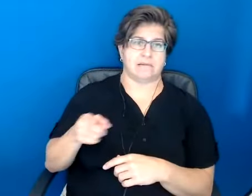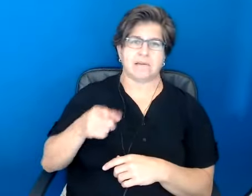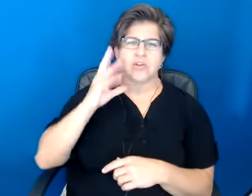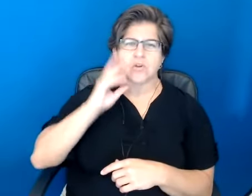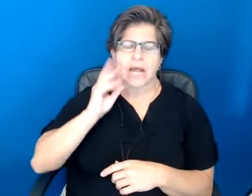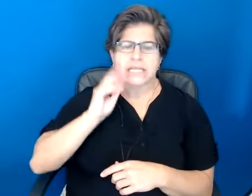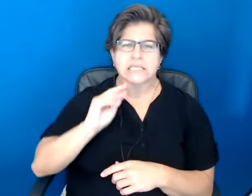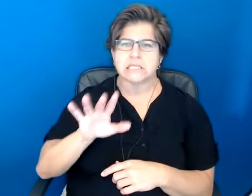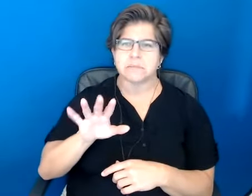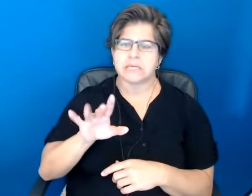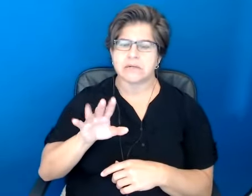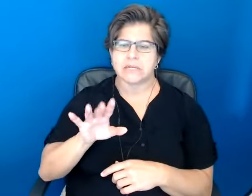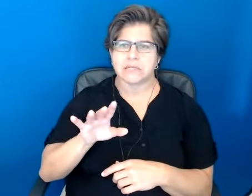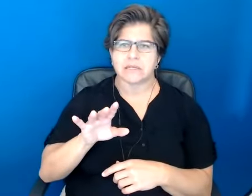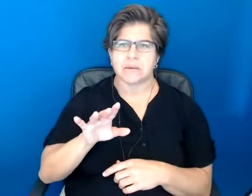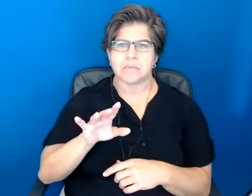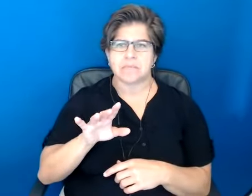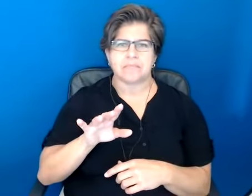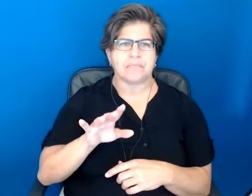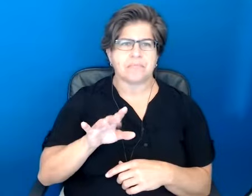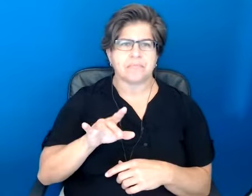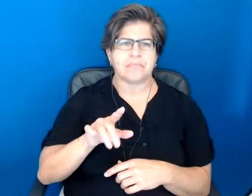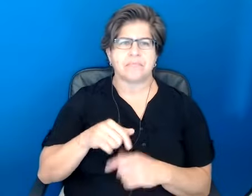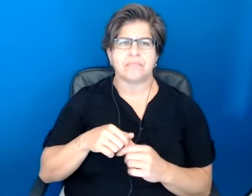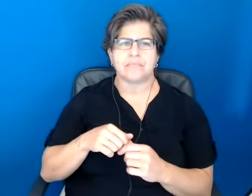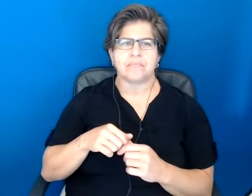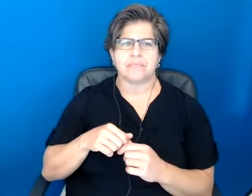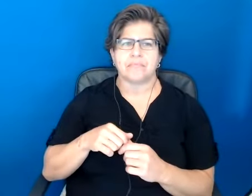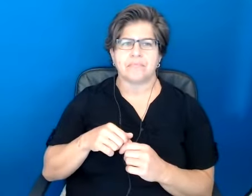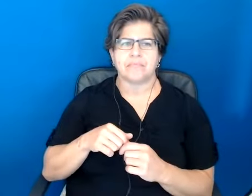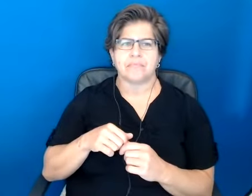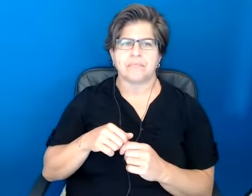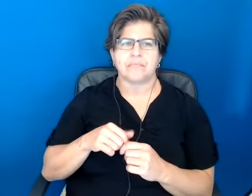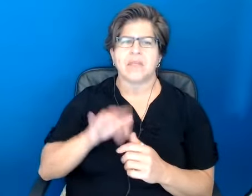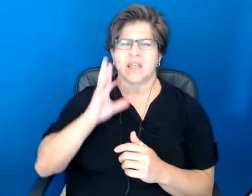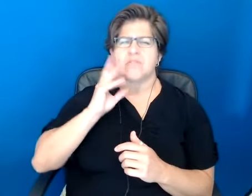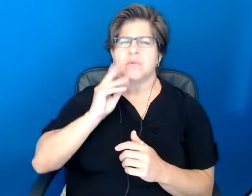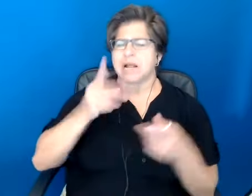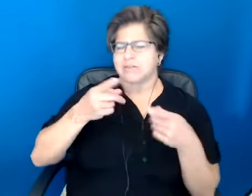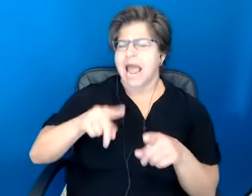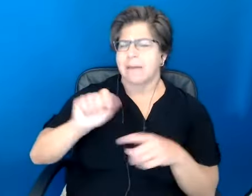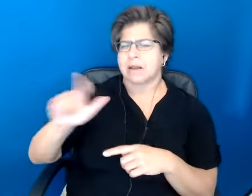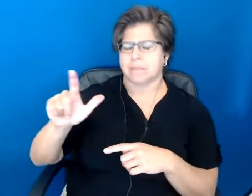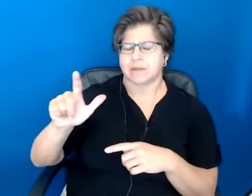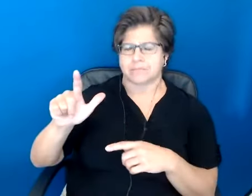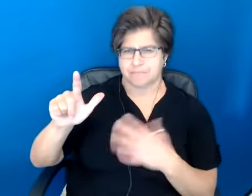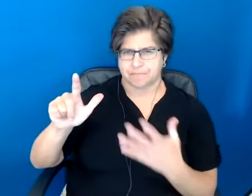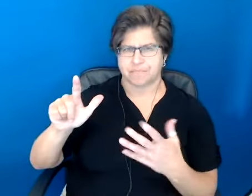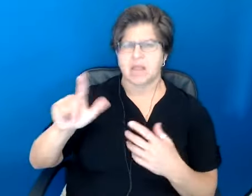the meeting. And it was his wife who was in AA that took me to my first Al-Anon meeting. Do you know that experience when you've got